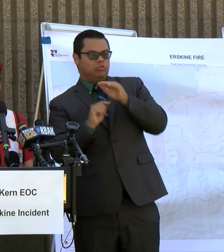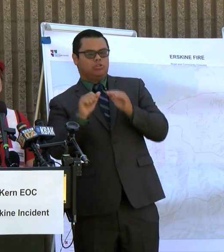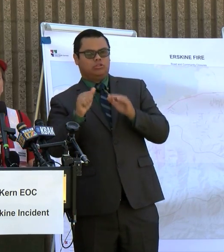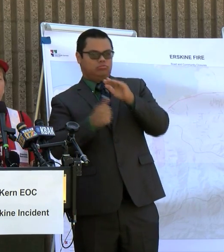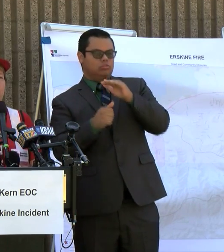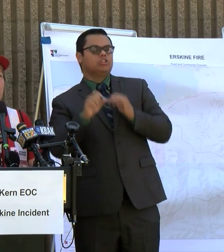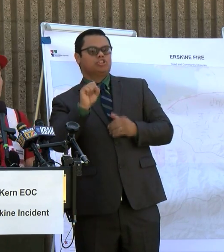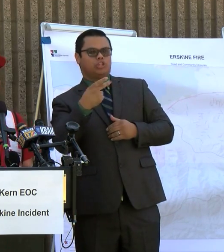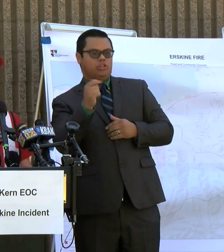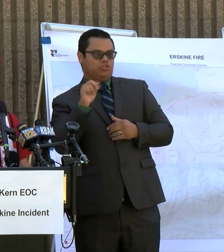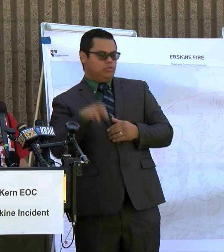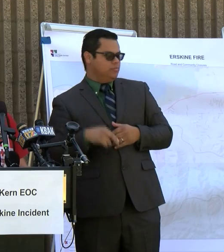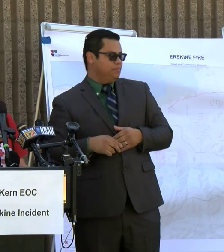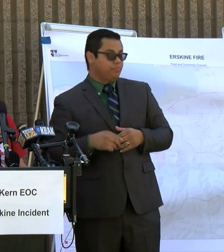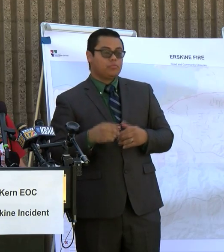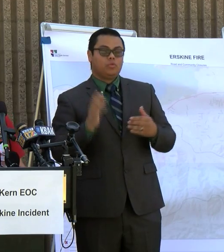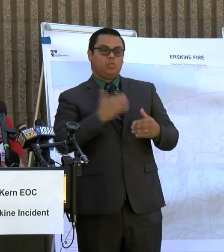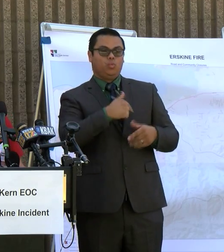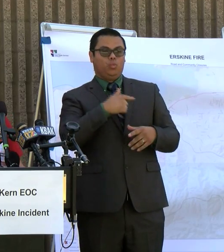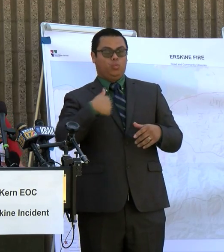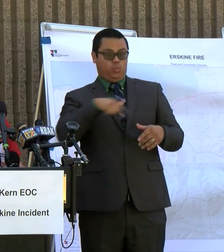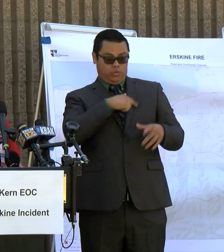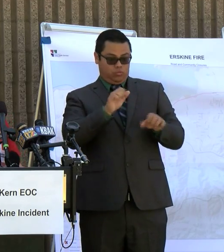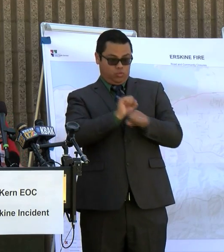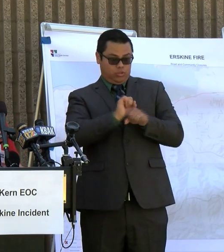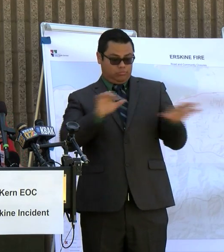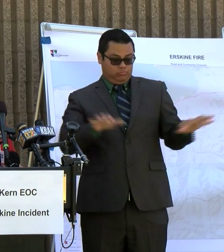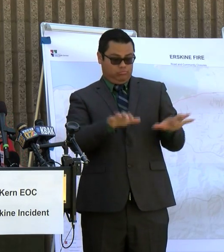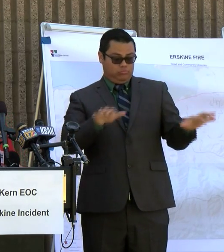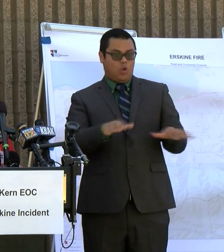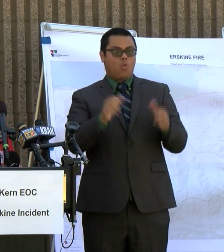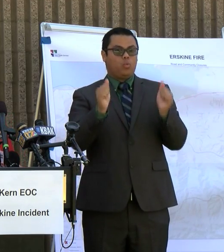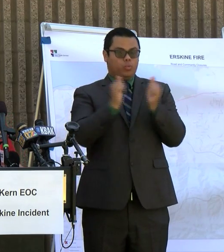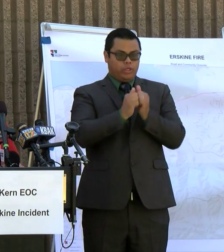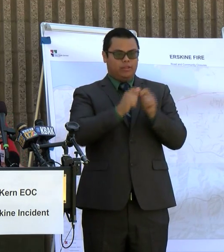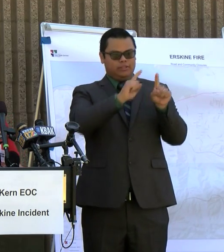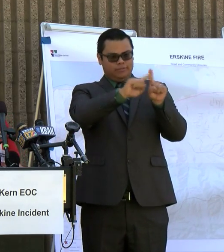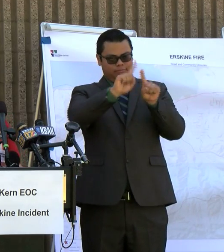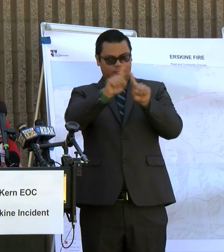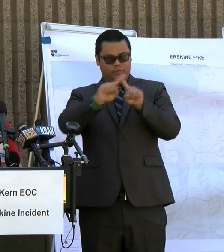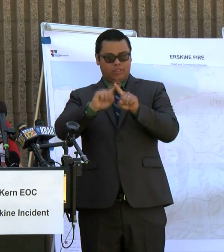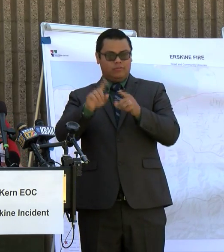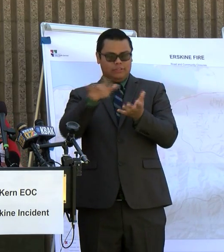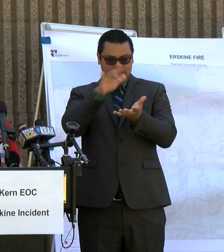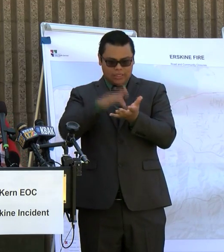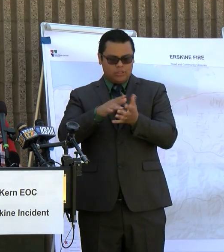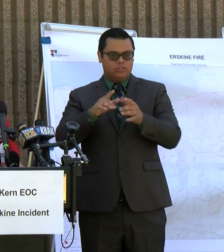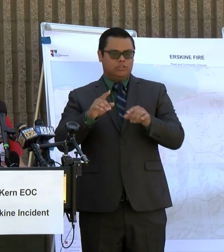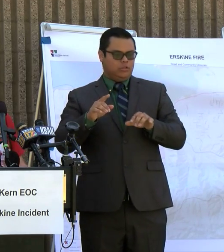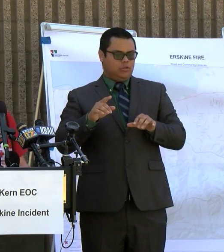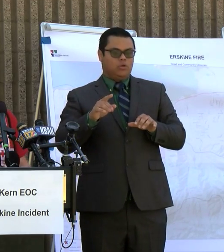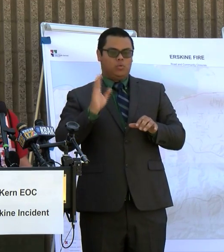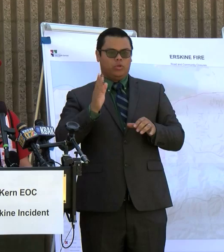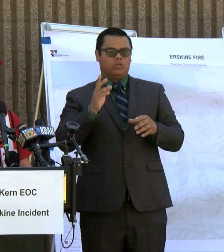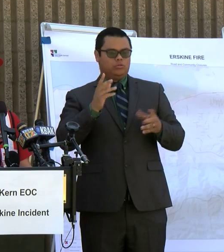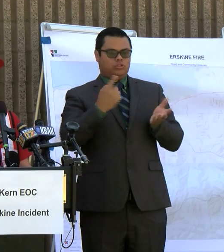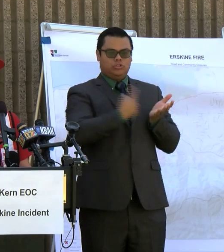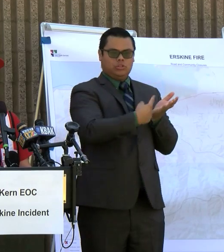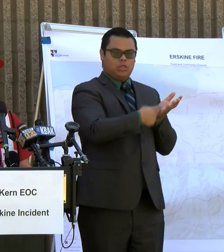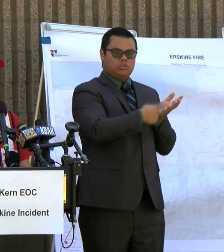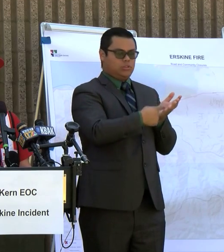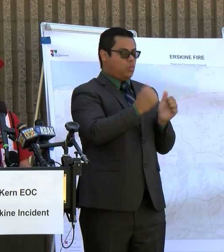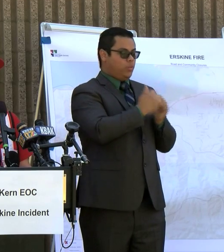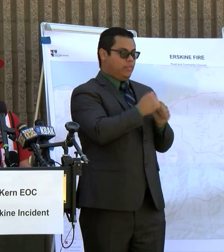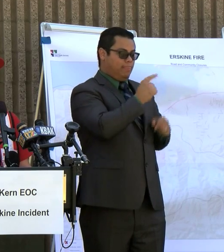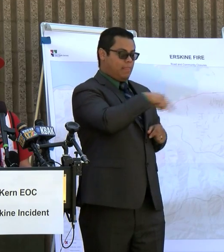back to their homes, we'll be working with the county in their transition center, and we'll be talking to residents whose homes have been